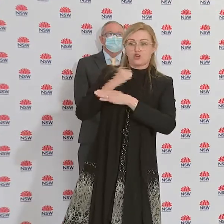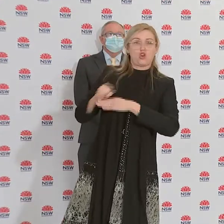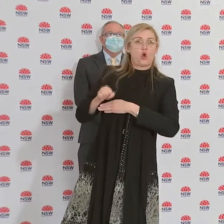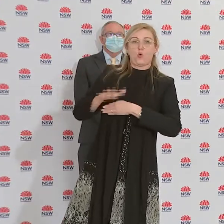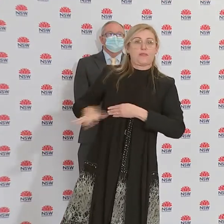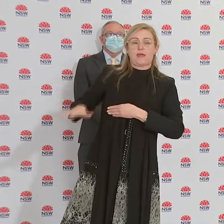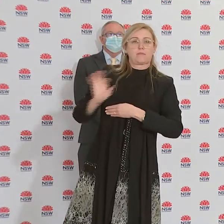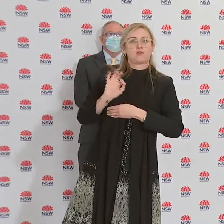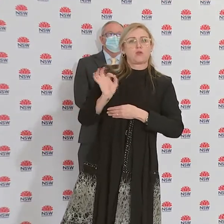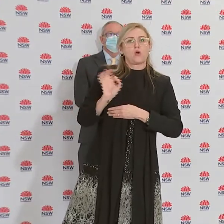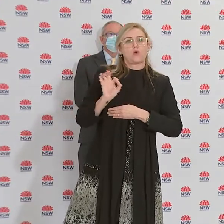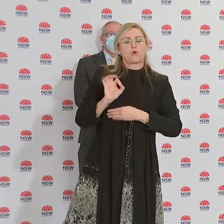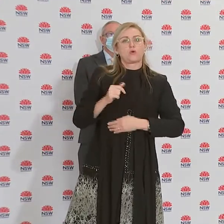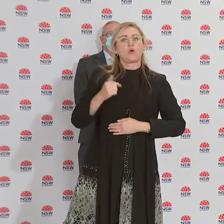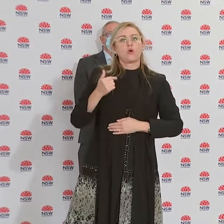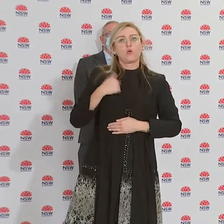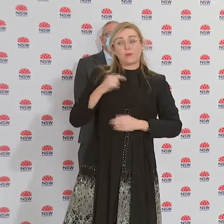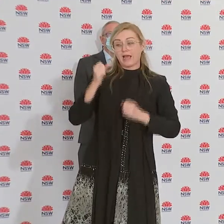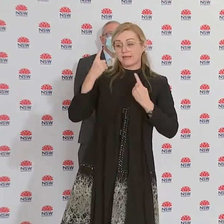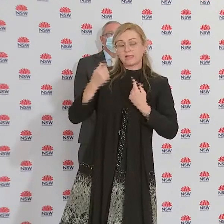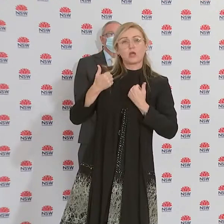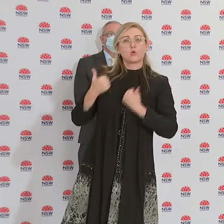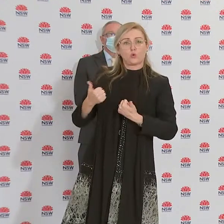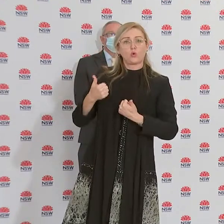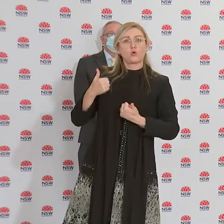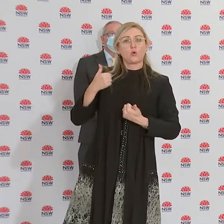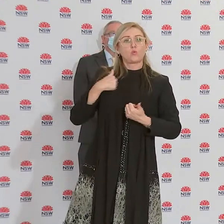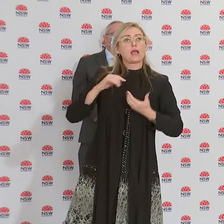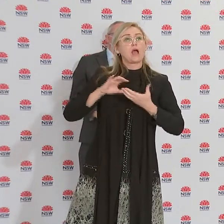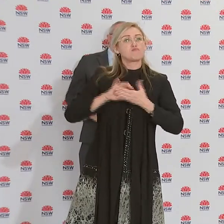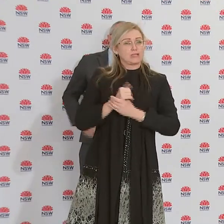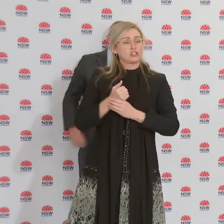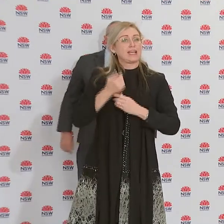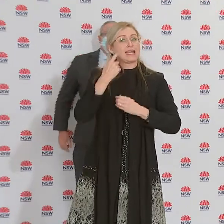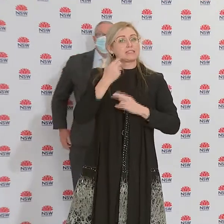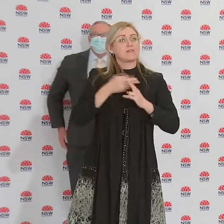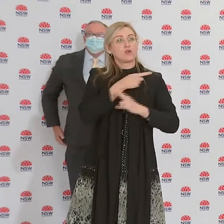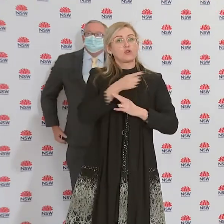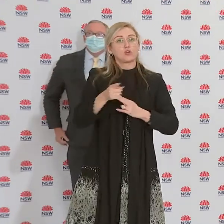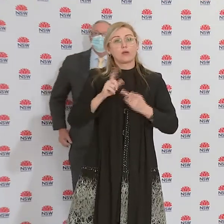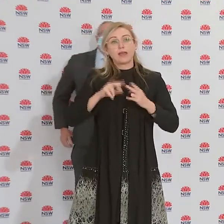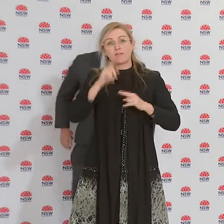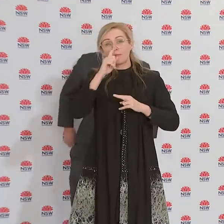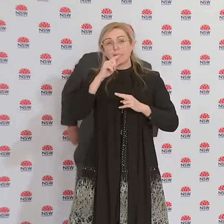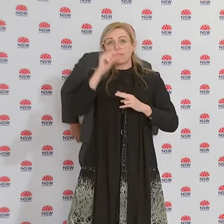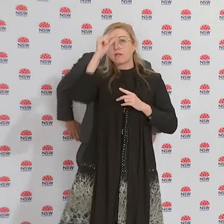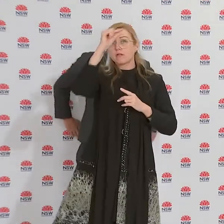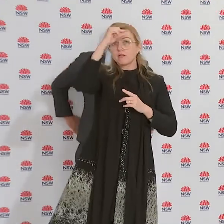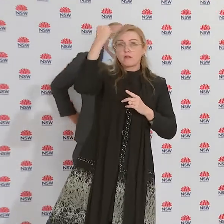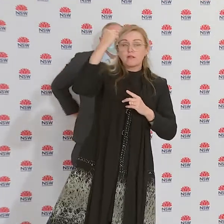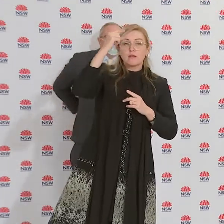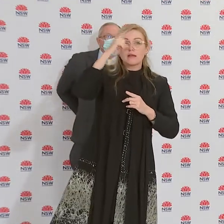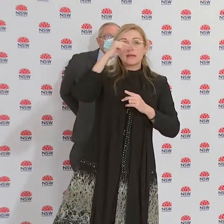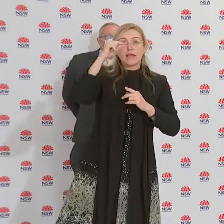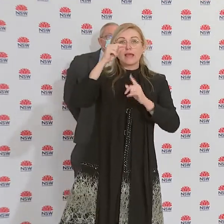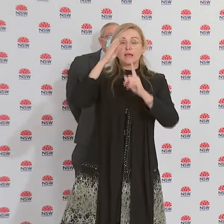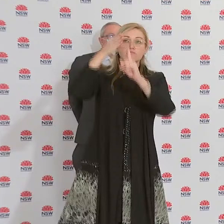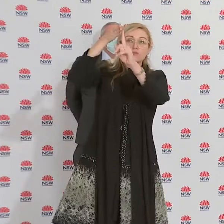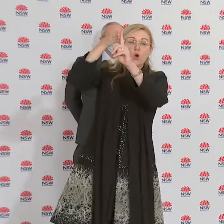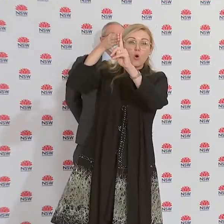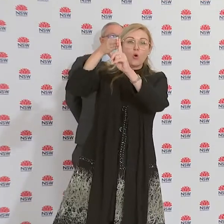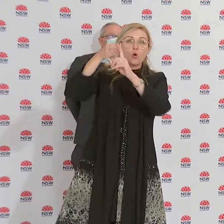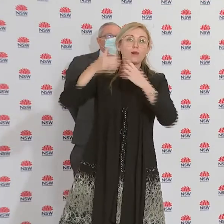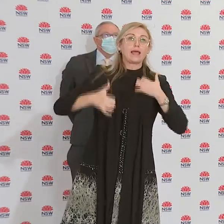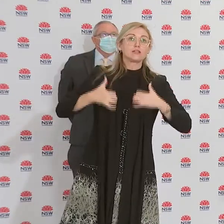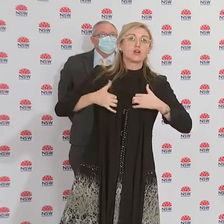we are as a government amenable to those things, because we appreciate that when people have a goal, when people have something to look forward to,